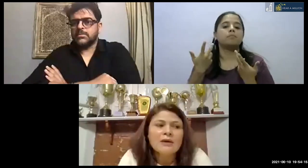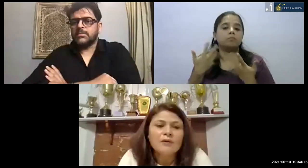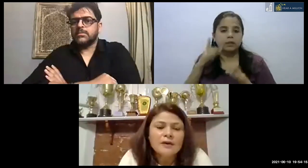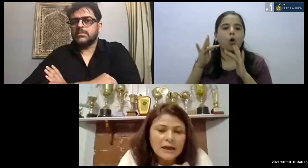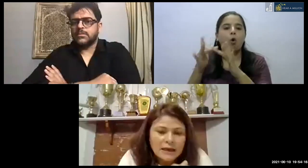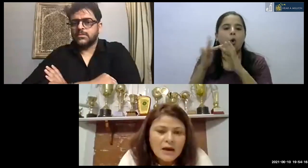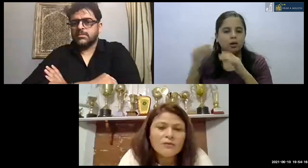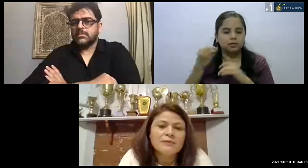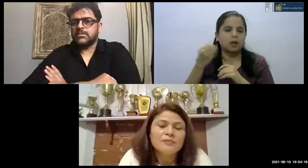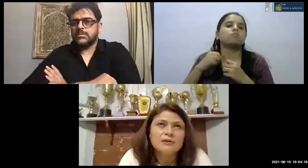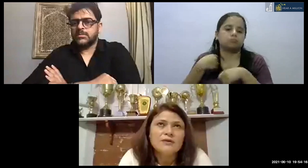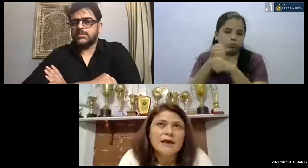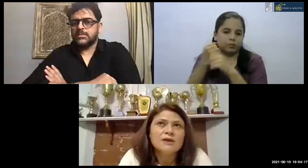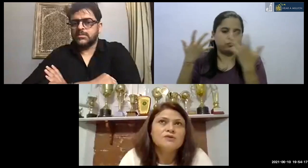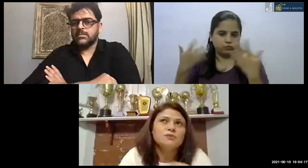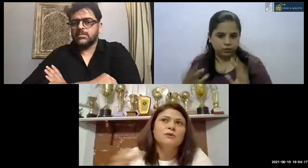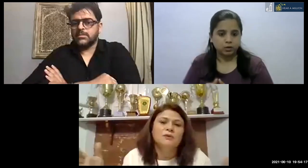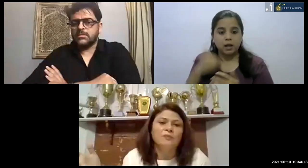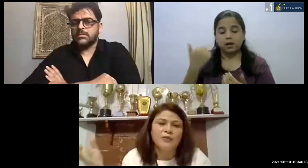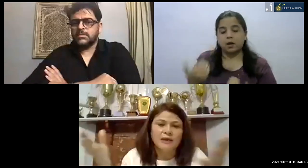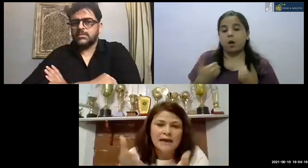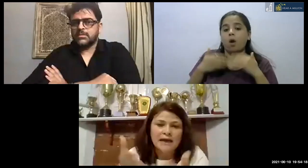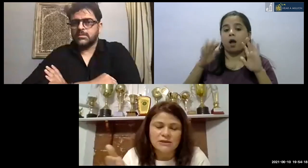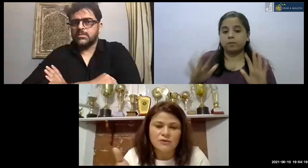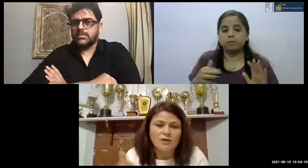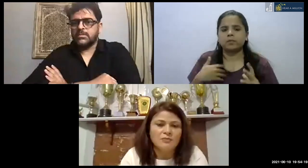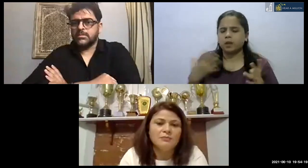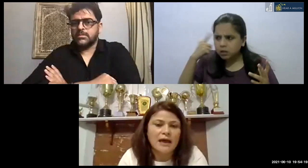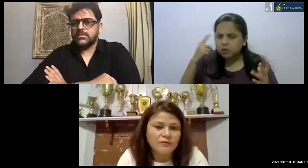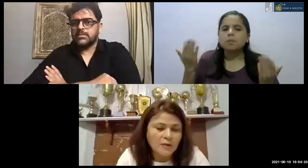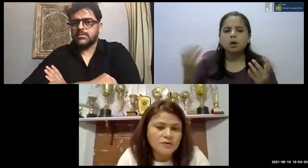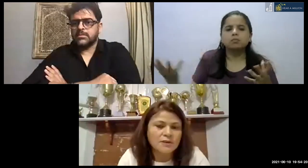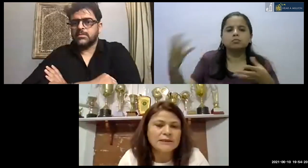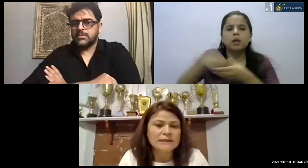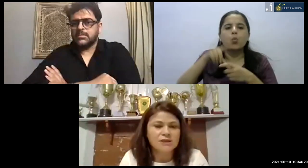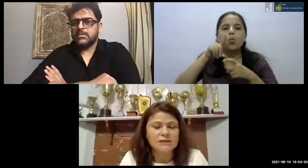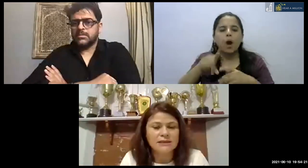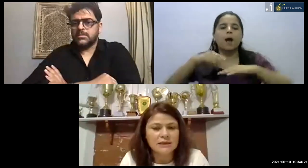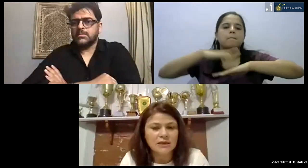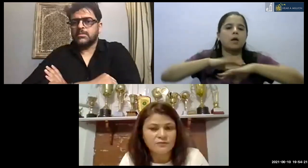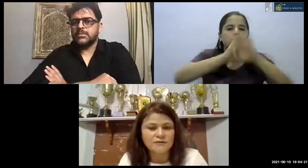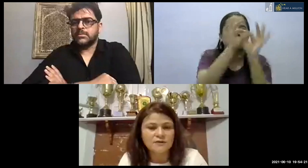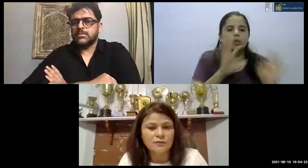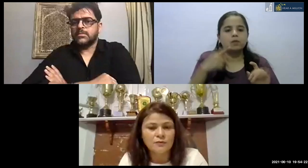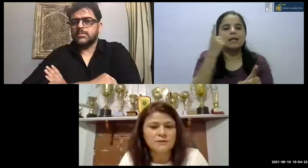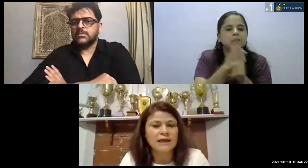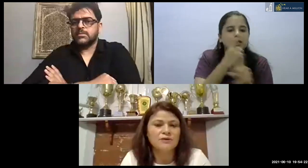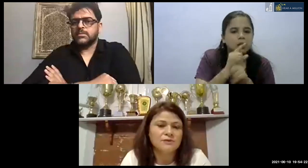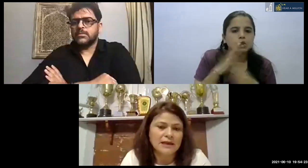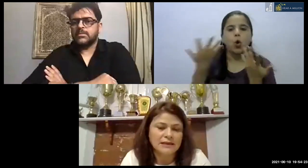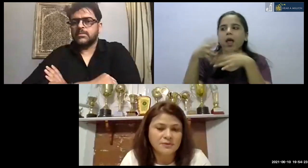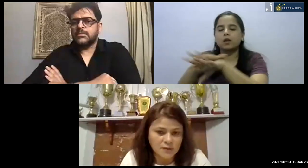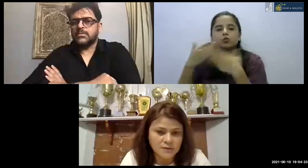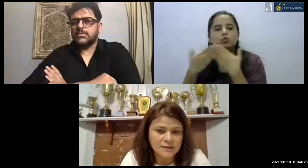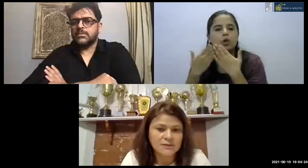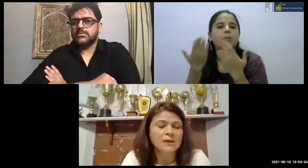online. And now we're trying to bring that into a common platform so that teachers in inclusive schools can use